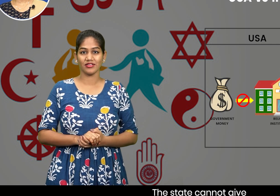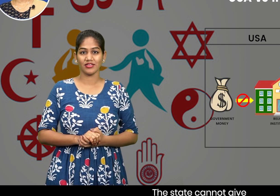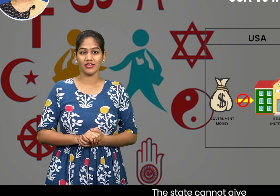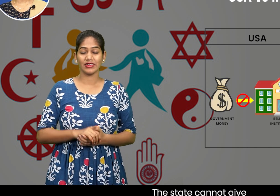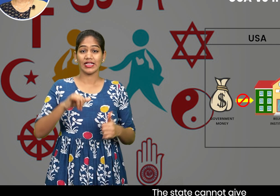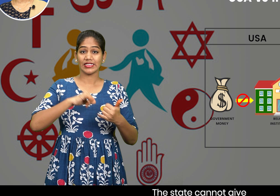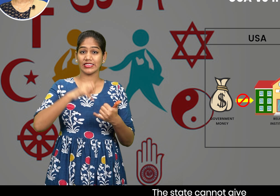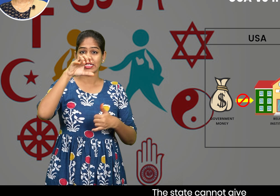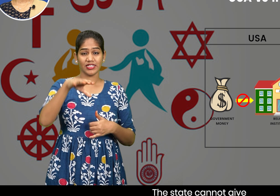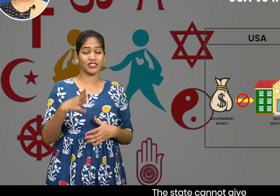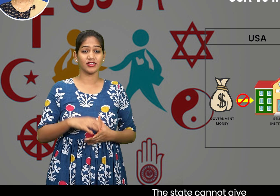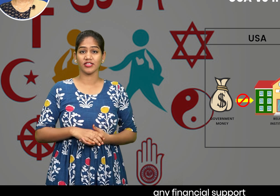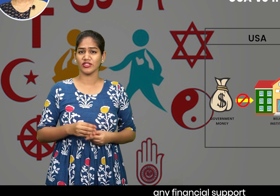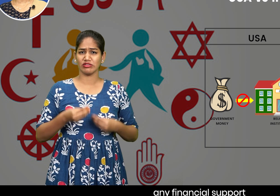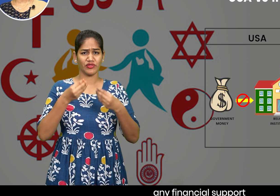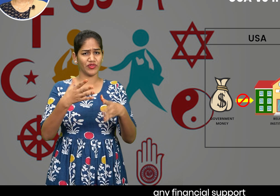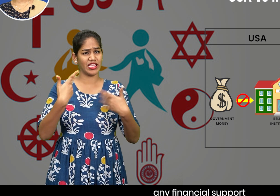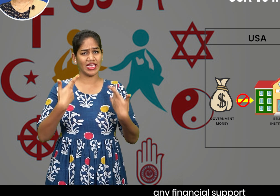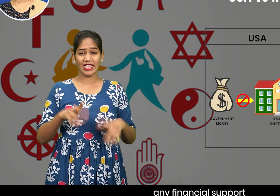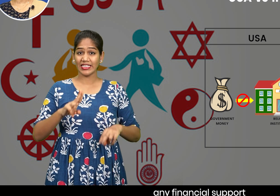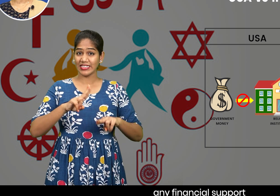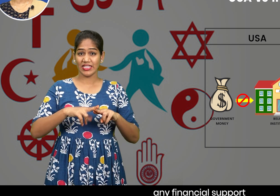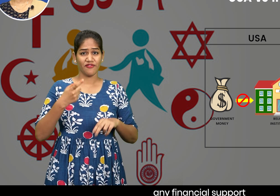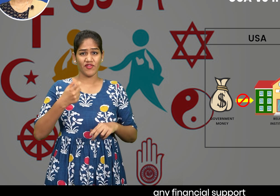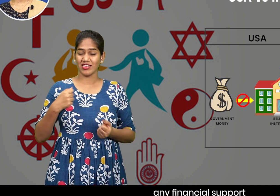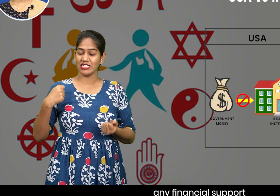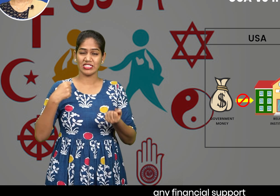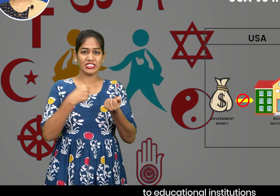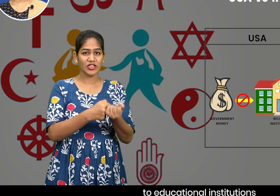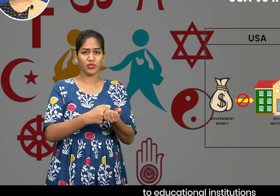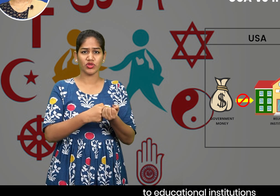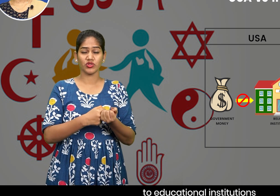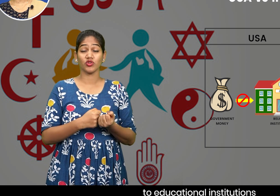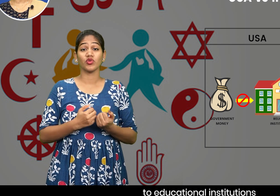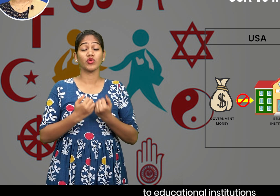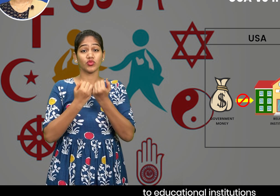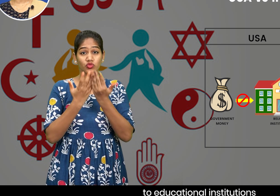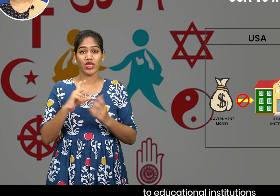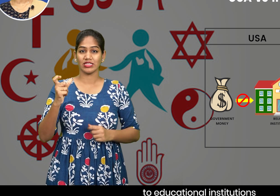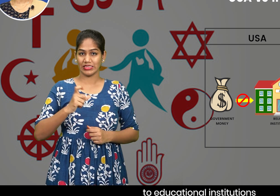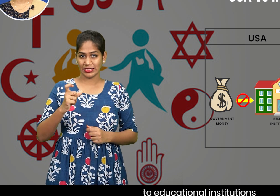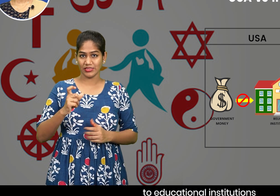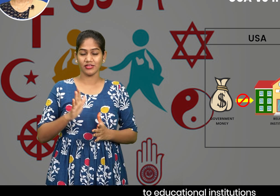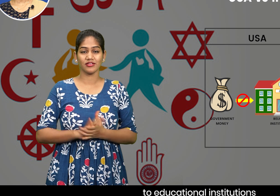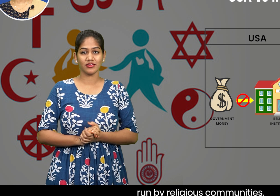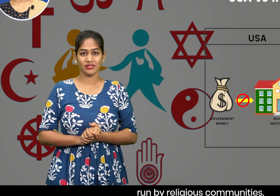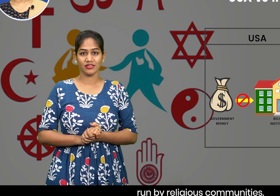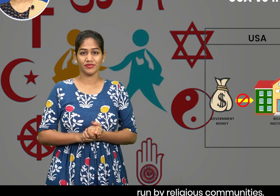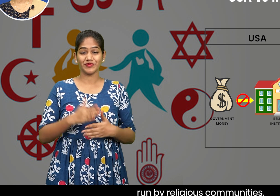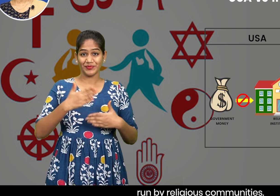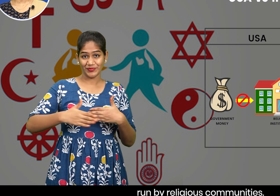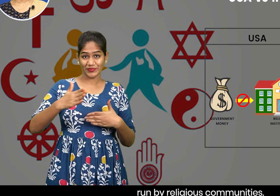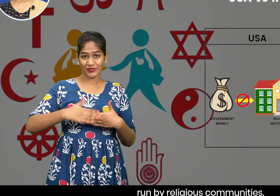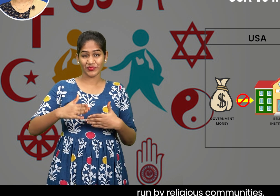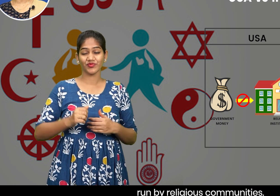the state cannot give any financial support to educational institutions run